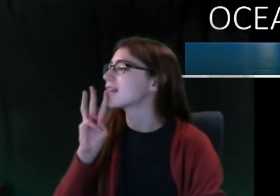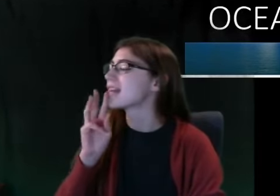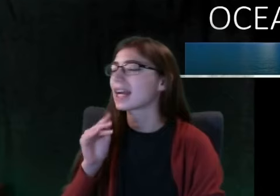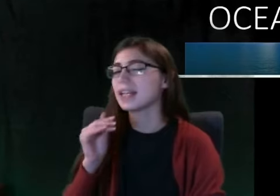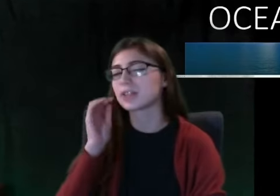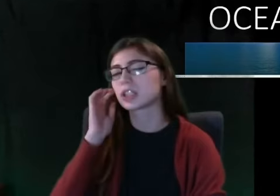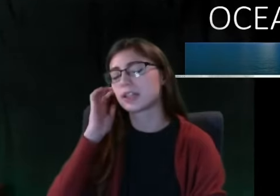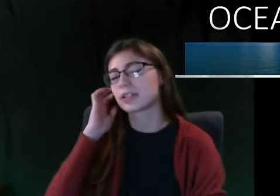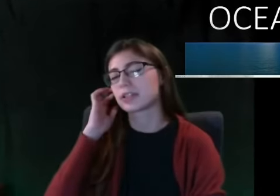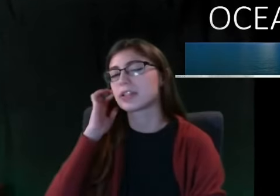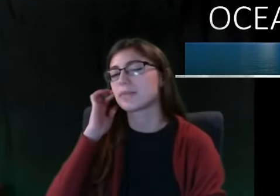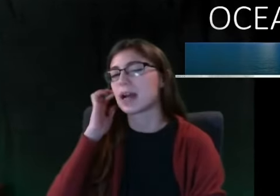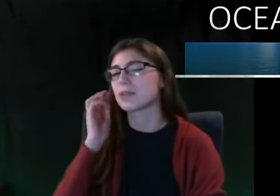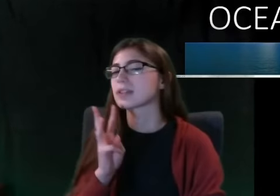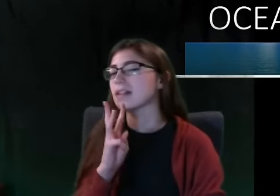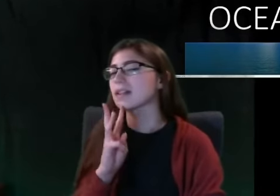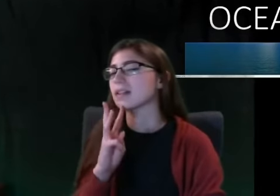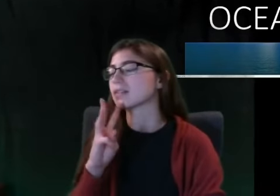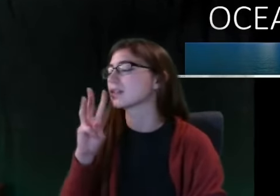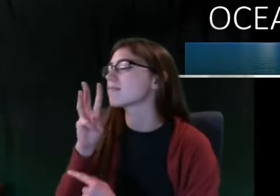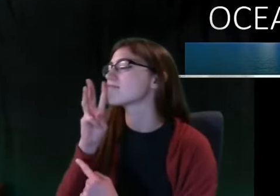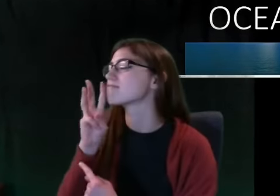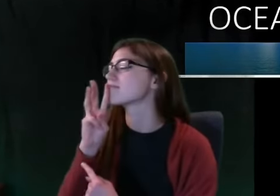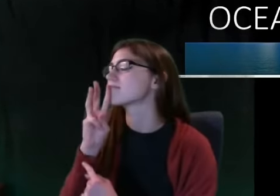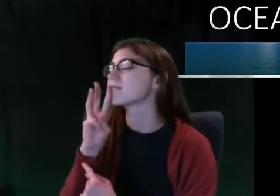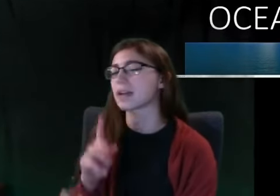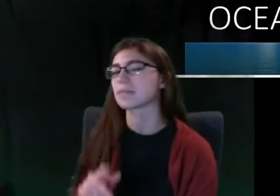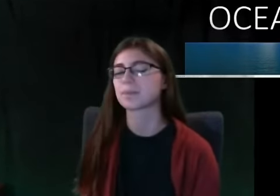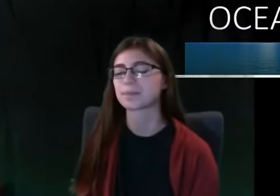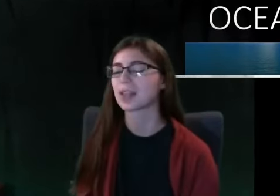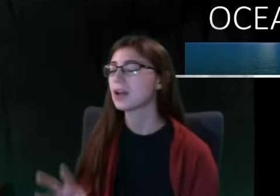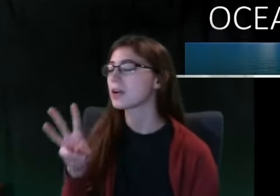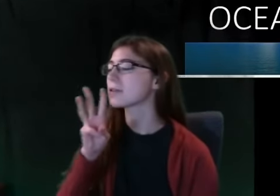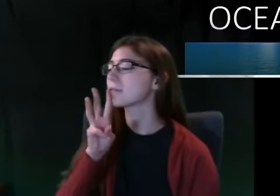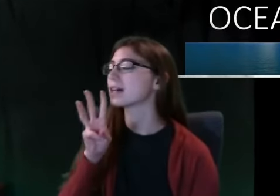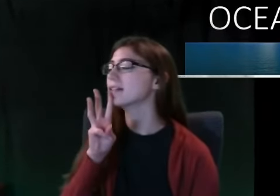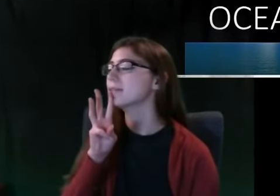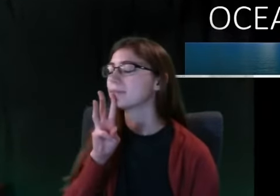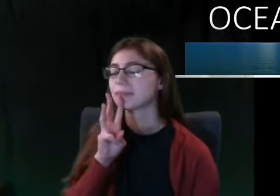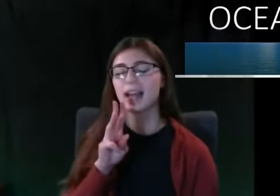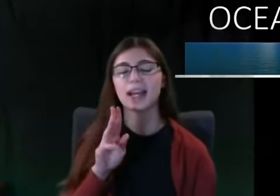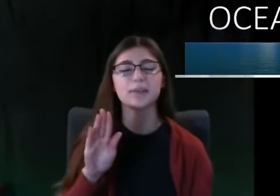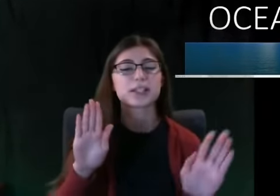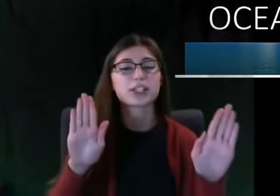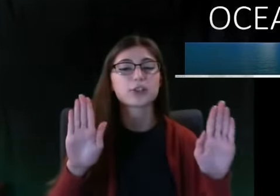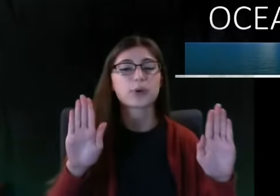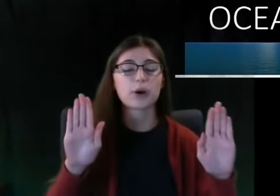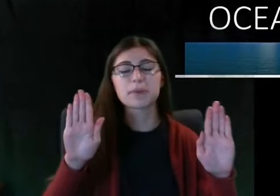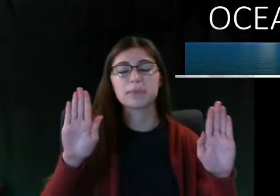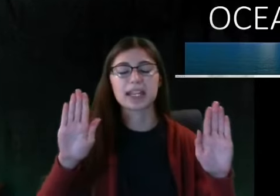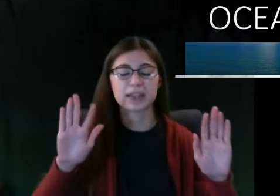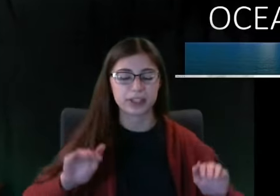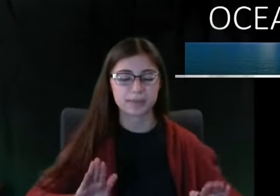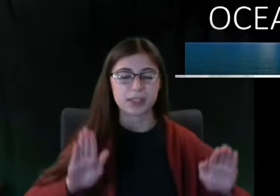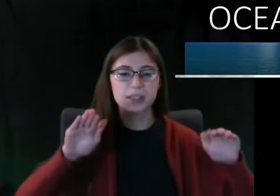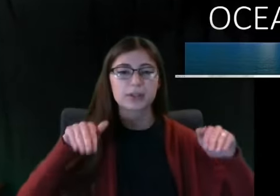Kind of closer to your mouth, so not here. There. Water. And then with 2 open B hand shapes, you are just going